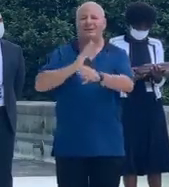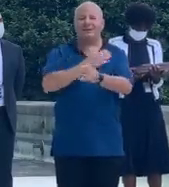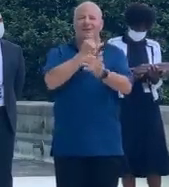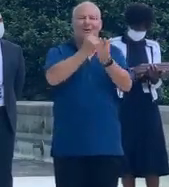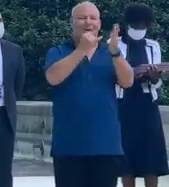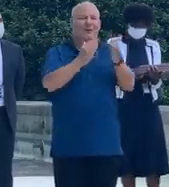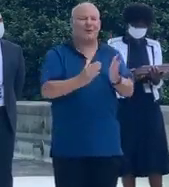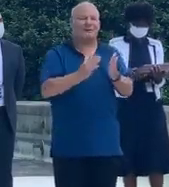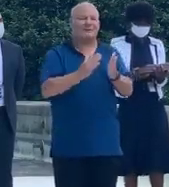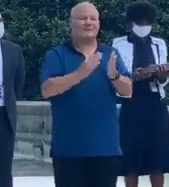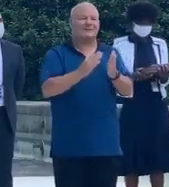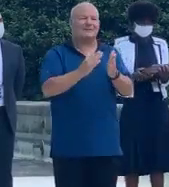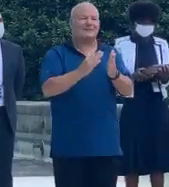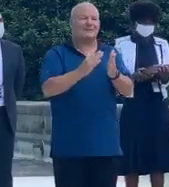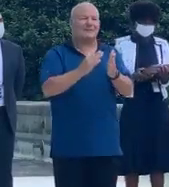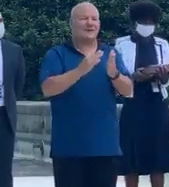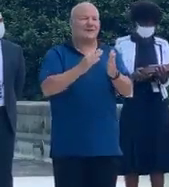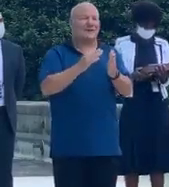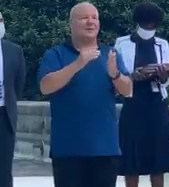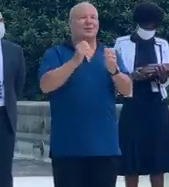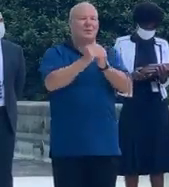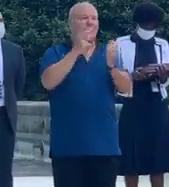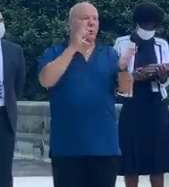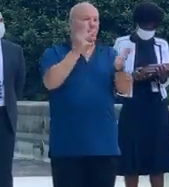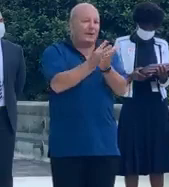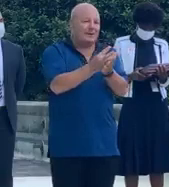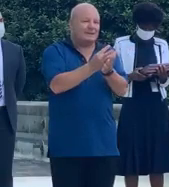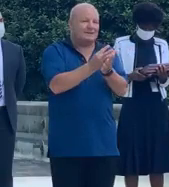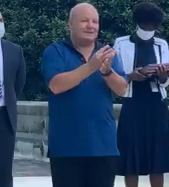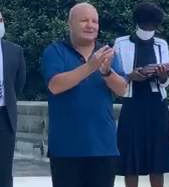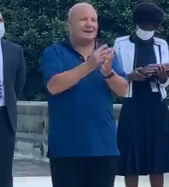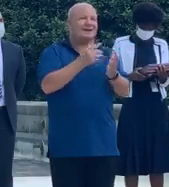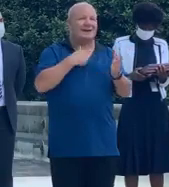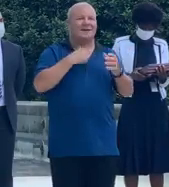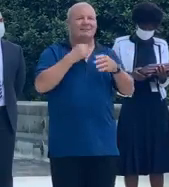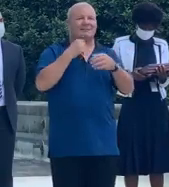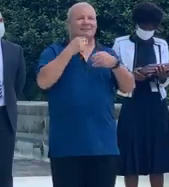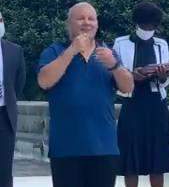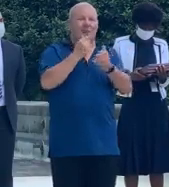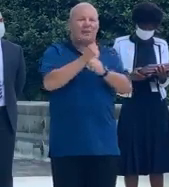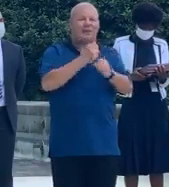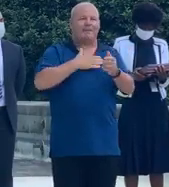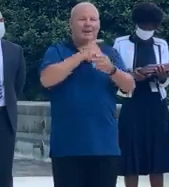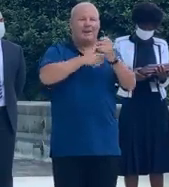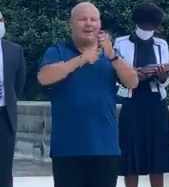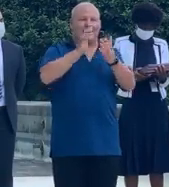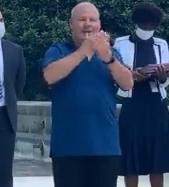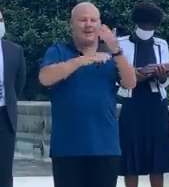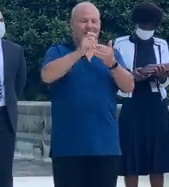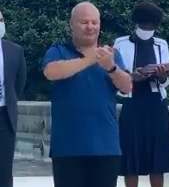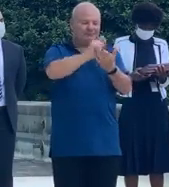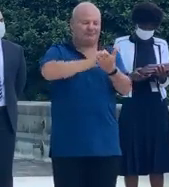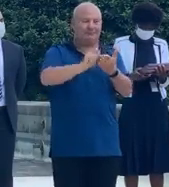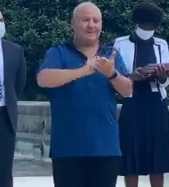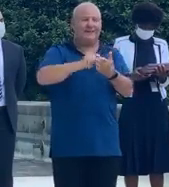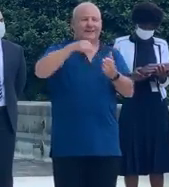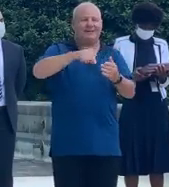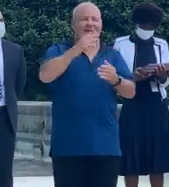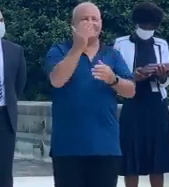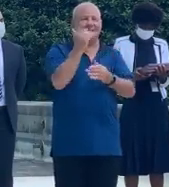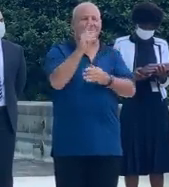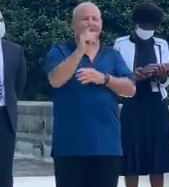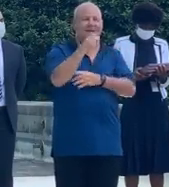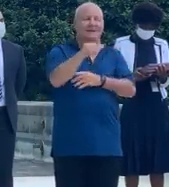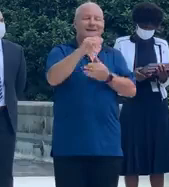whereof I hereunto set my hand and cause the great seal of the City of New Orleans to be affixed this 15th day